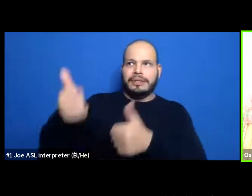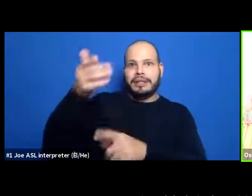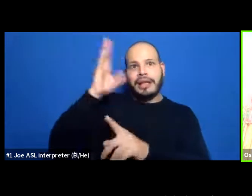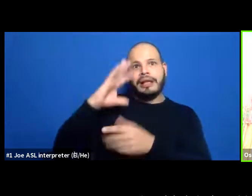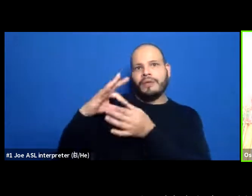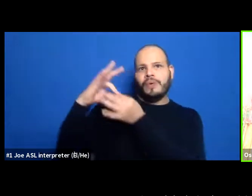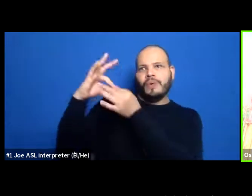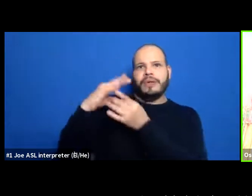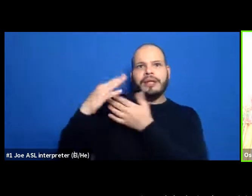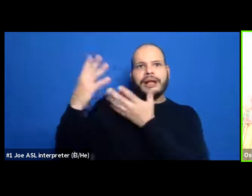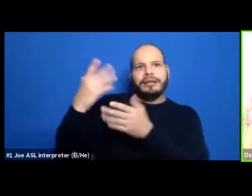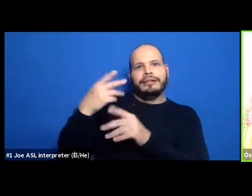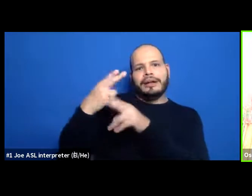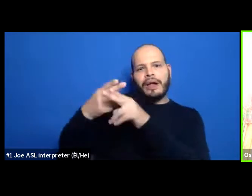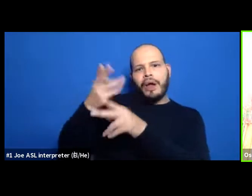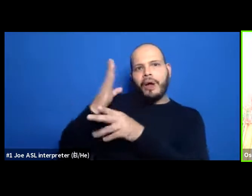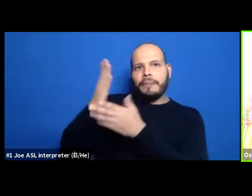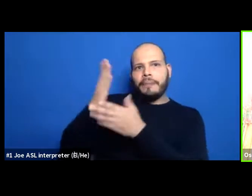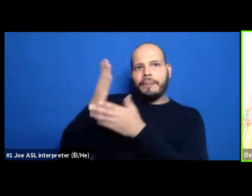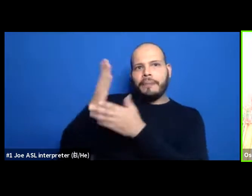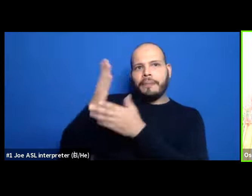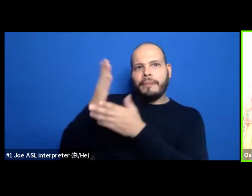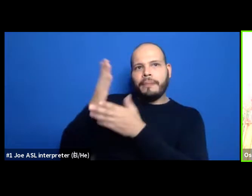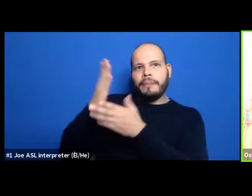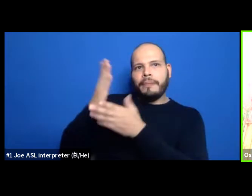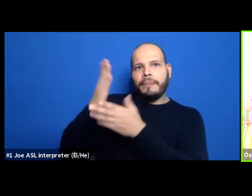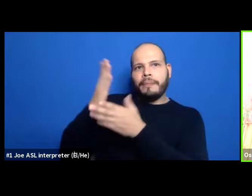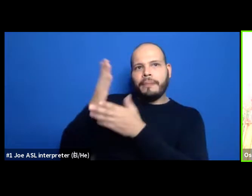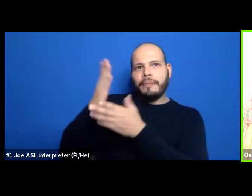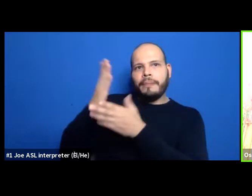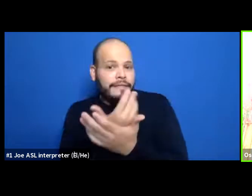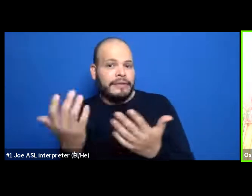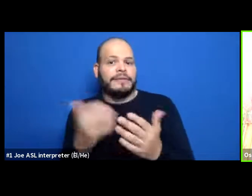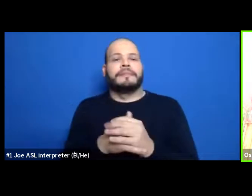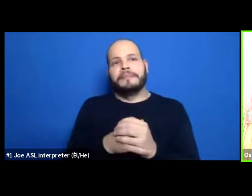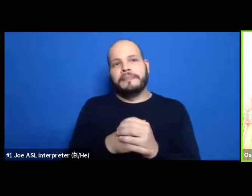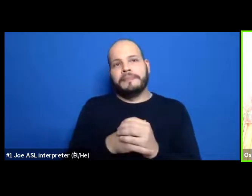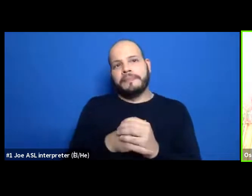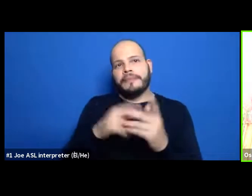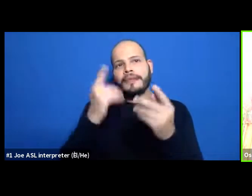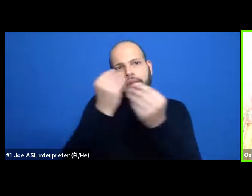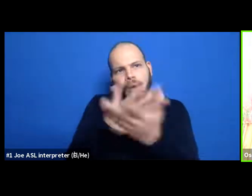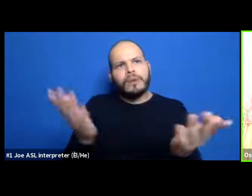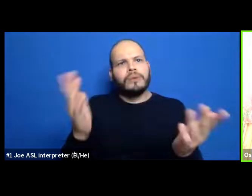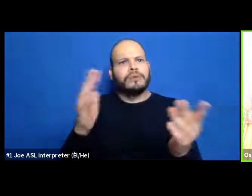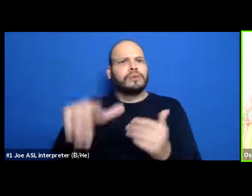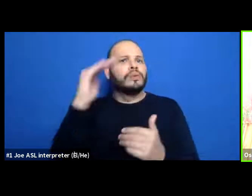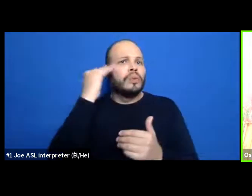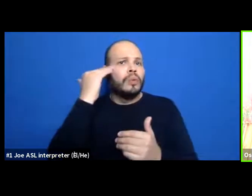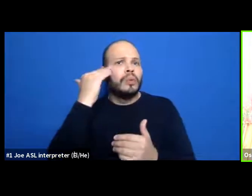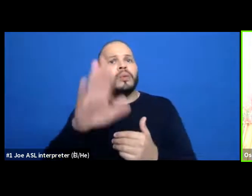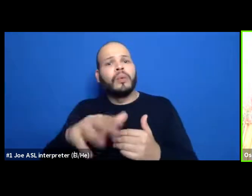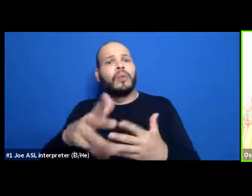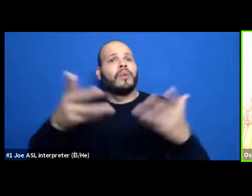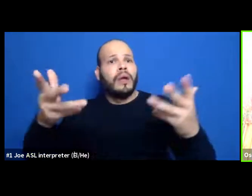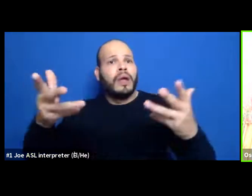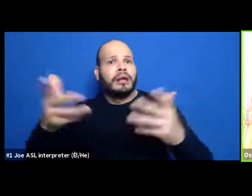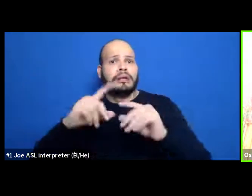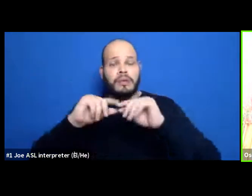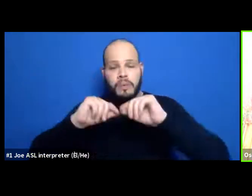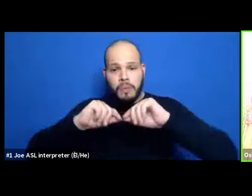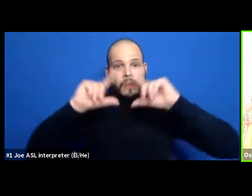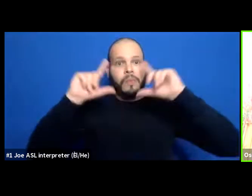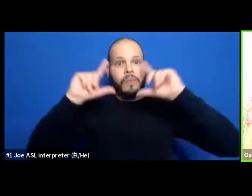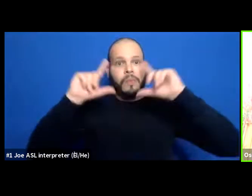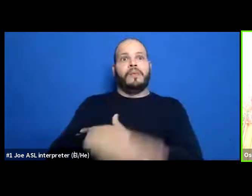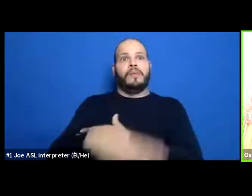impart in young people, to cultivate in young people, so that they know that the fact that they woke up this morning means that they have a divine purpose and